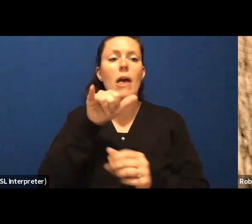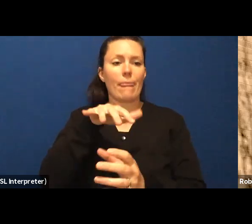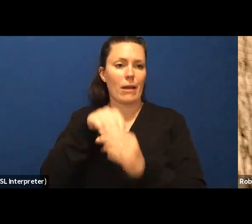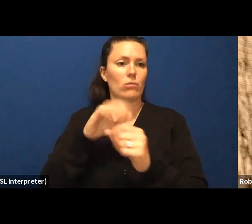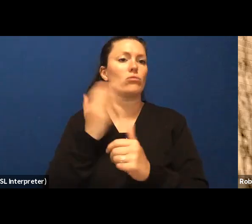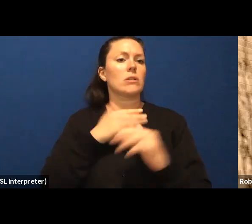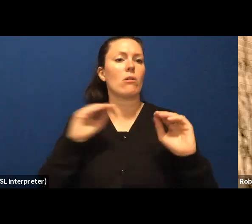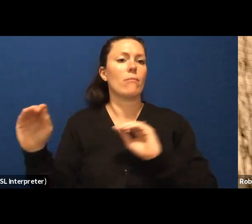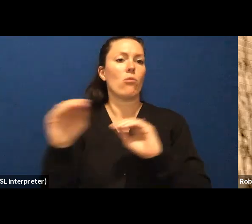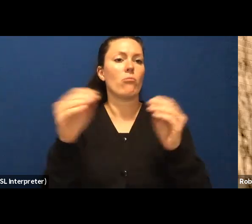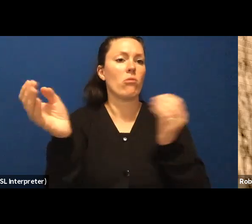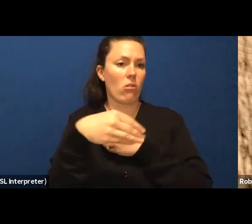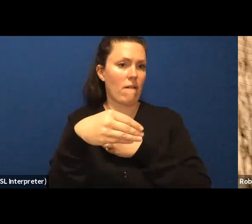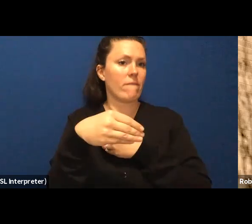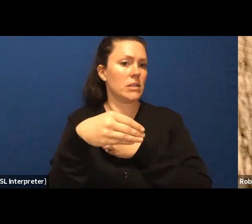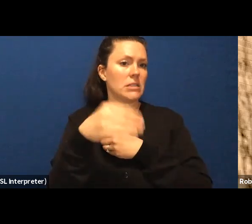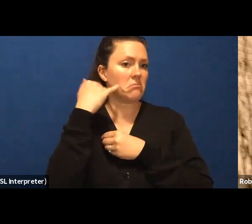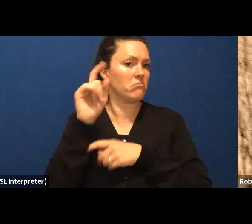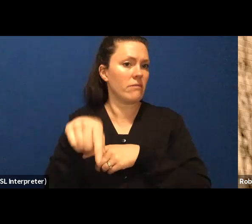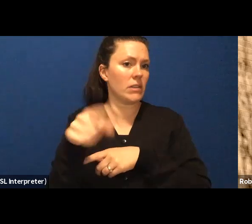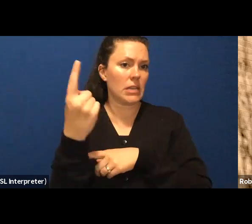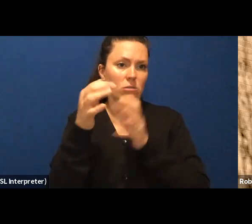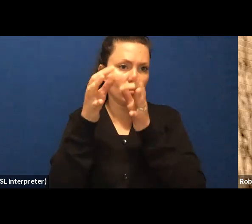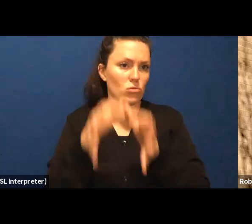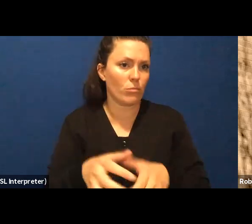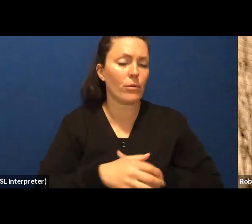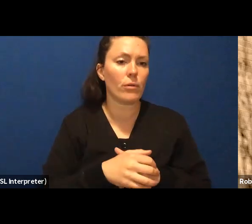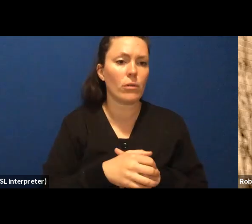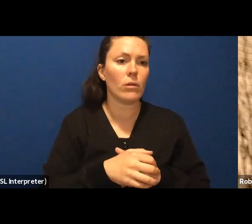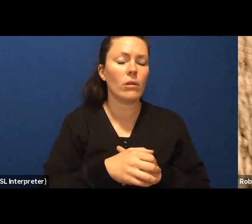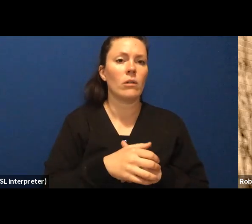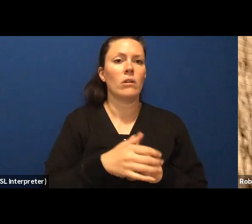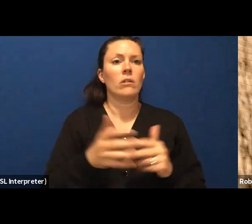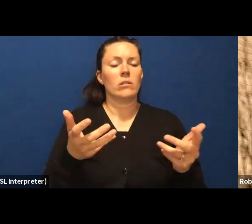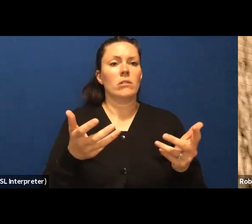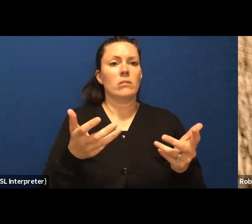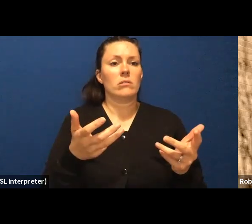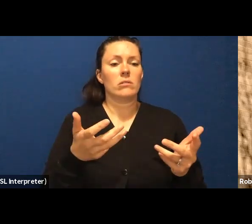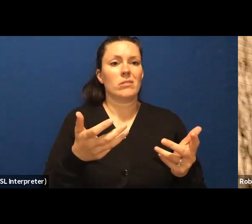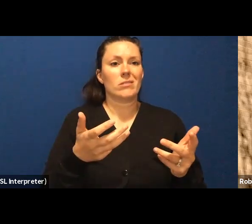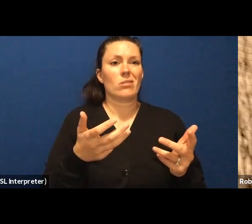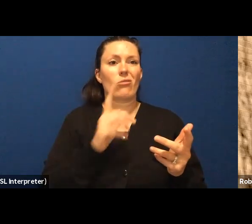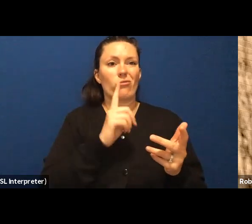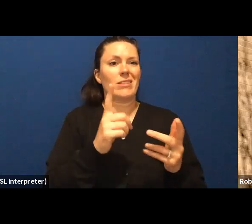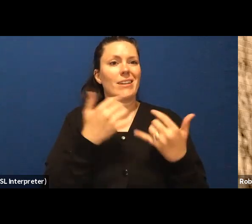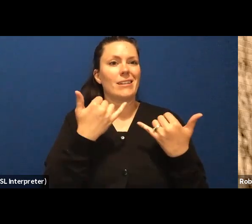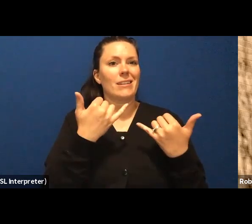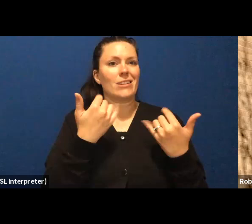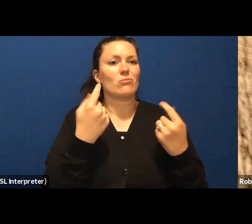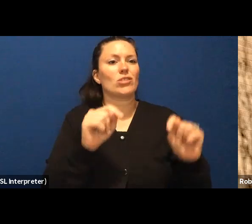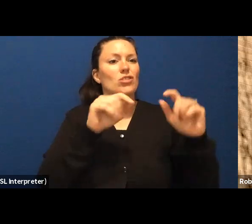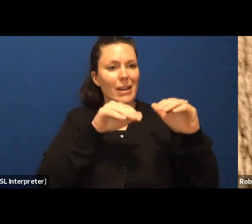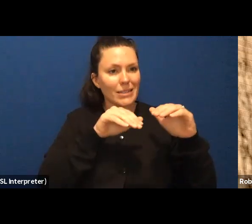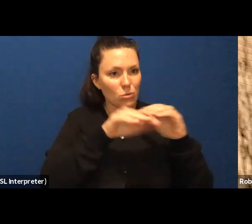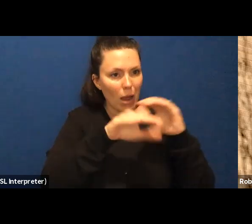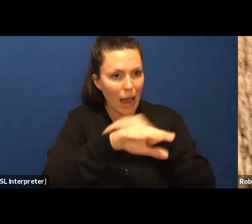And it's just about getting into those BIPOC communities and just